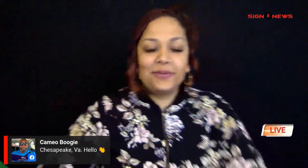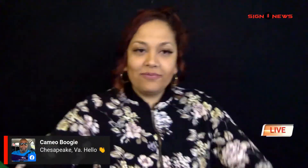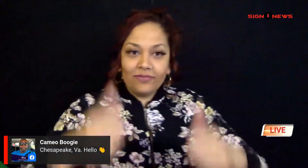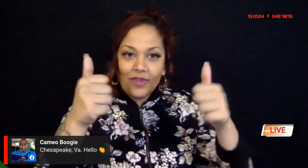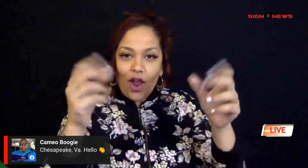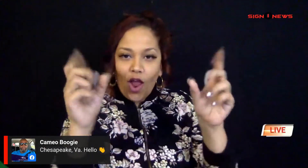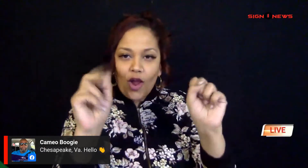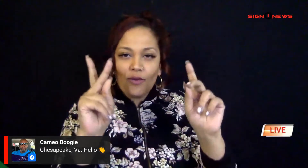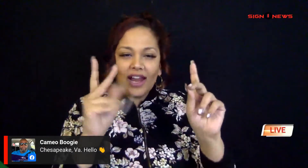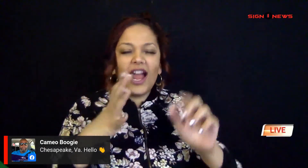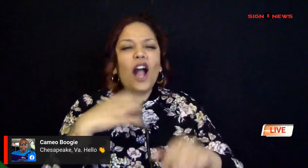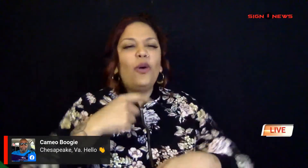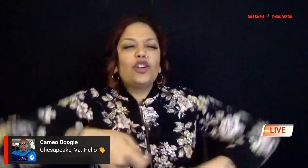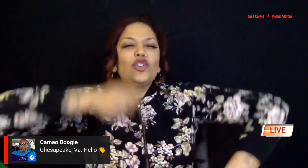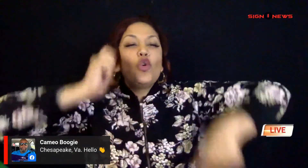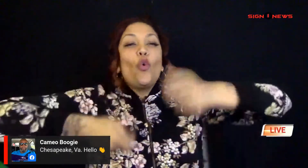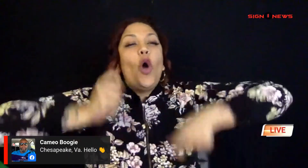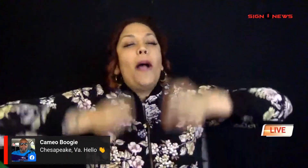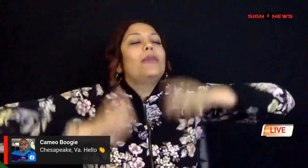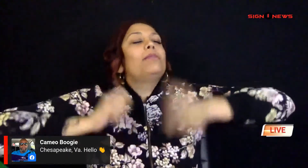Virginia. Hello, Virginia.